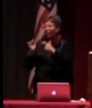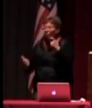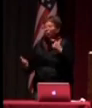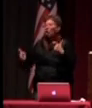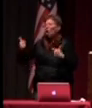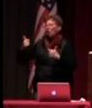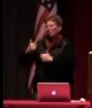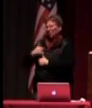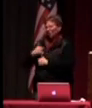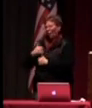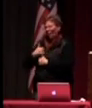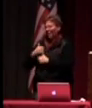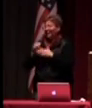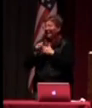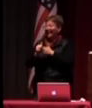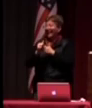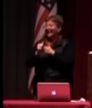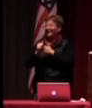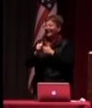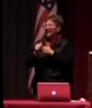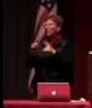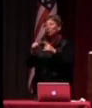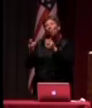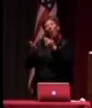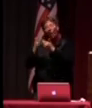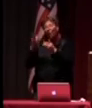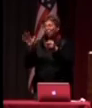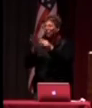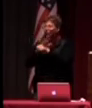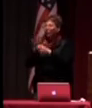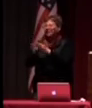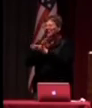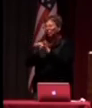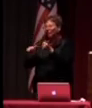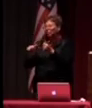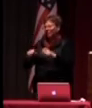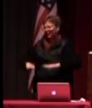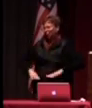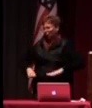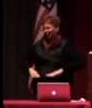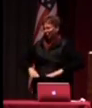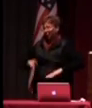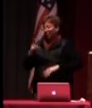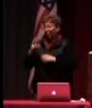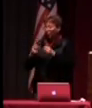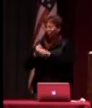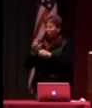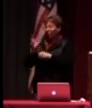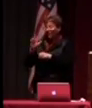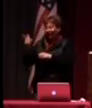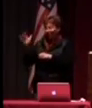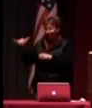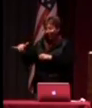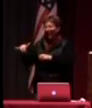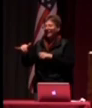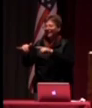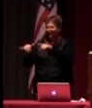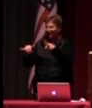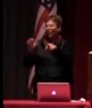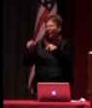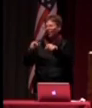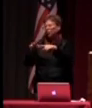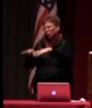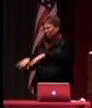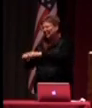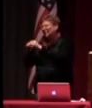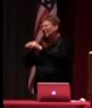European soil and led it to almost total destruction in Russia. And just 2 years after that, the Allies were able to invade France itself.